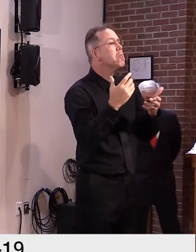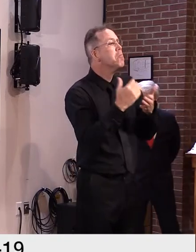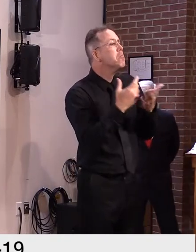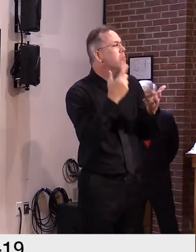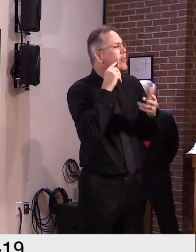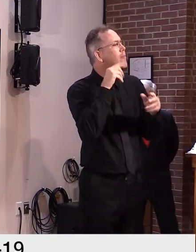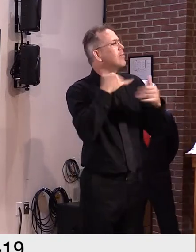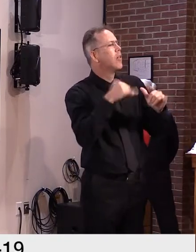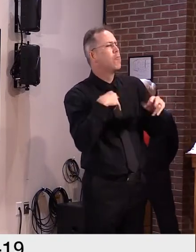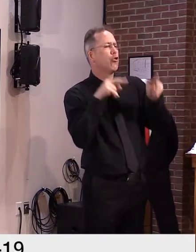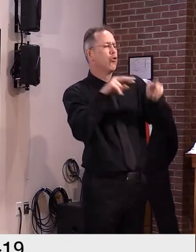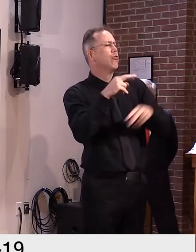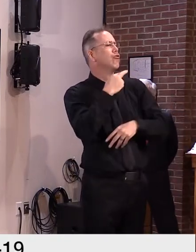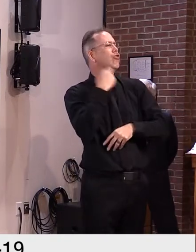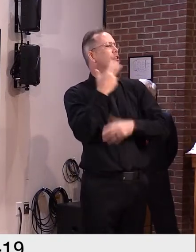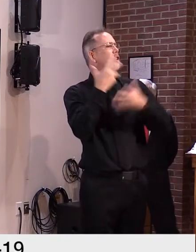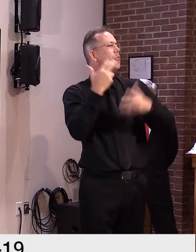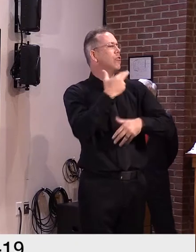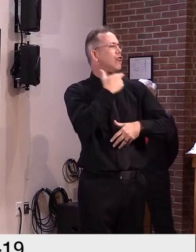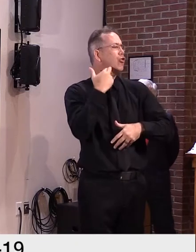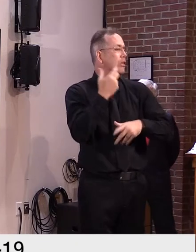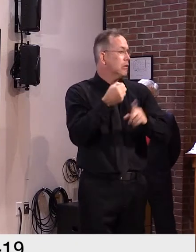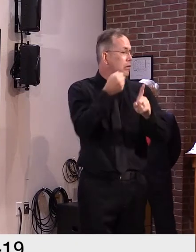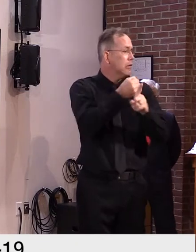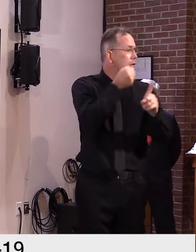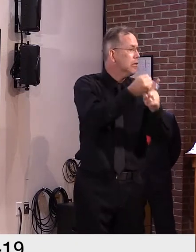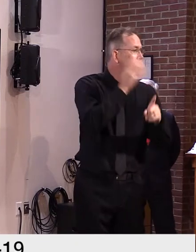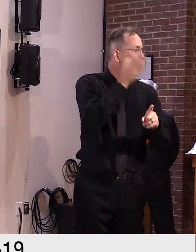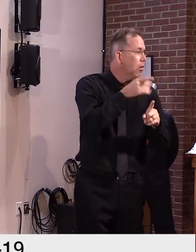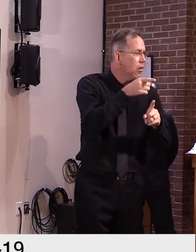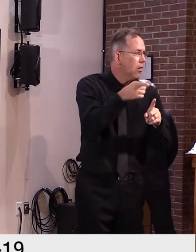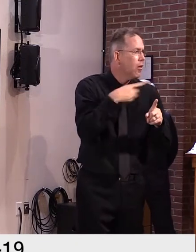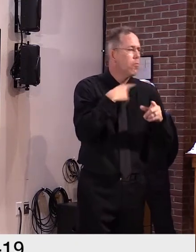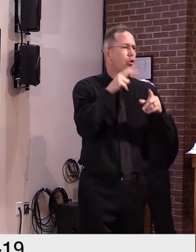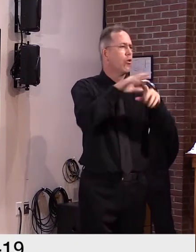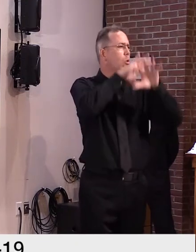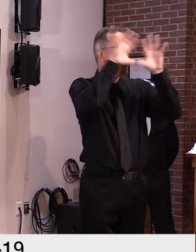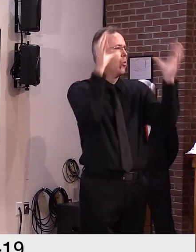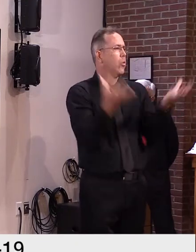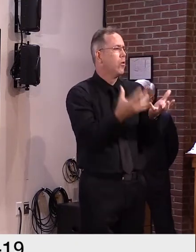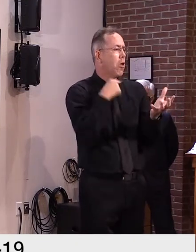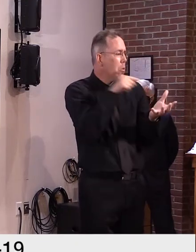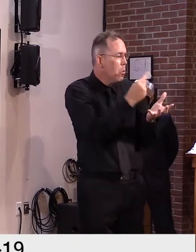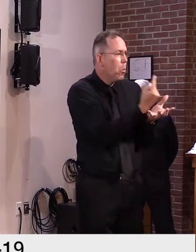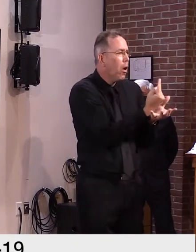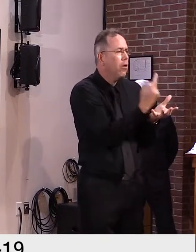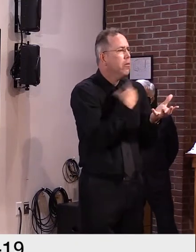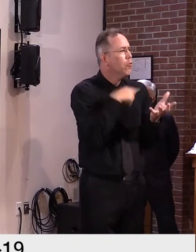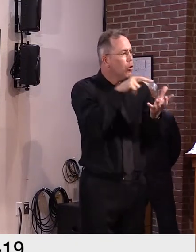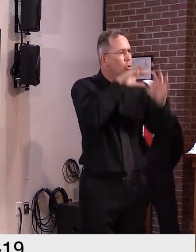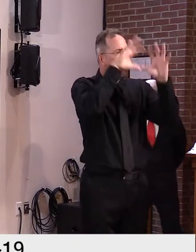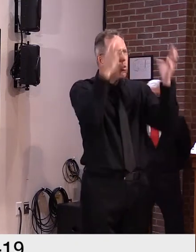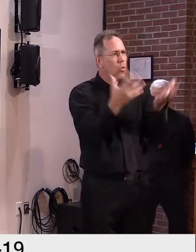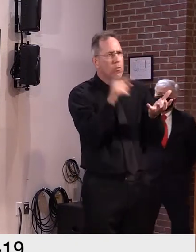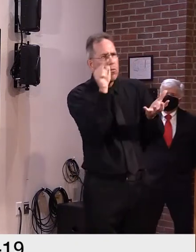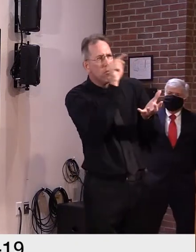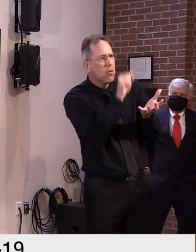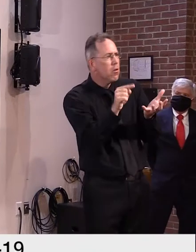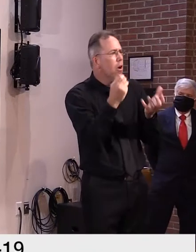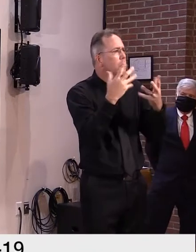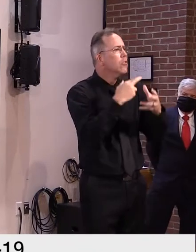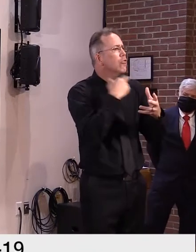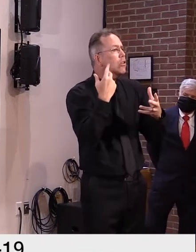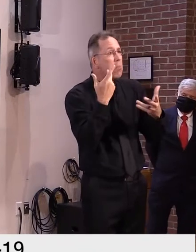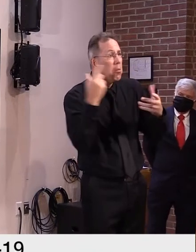might mitigate the risks that are involved. But we look at all aspects. I just use the example of spectators as just one of many variables that are